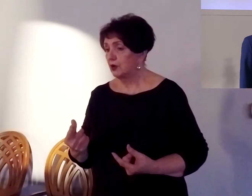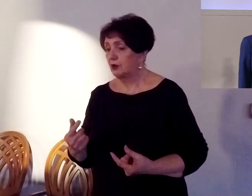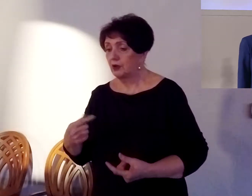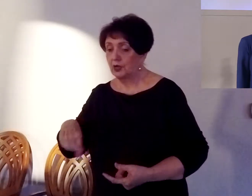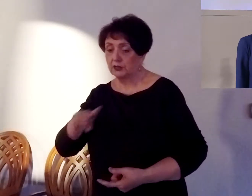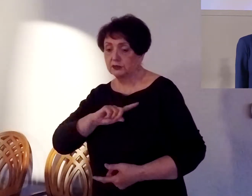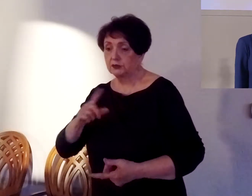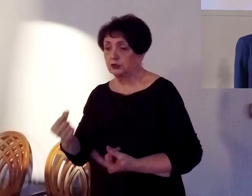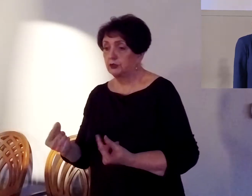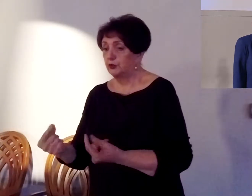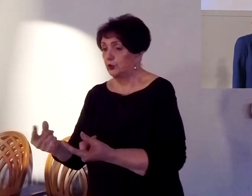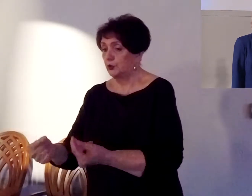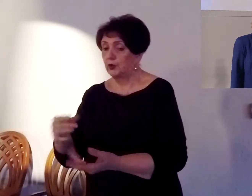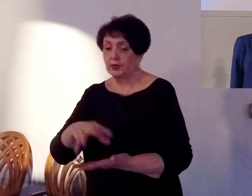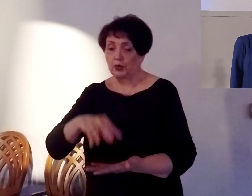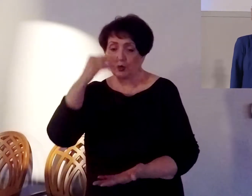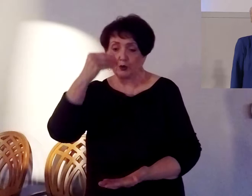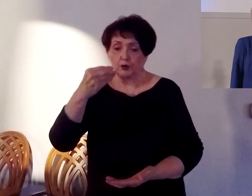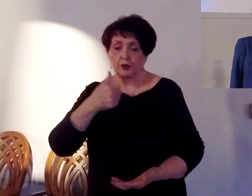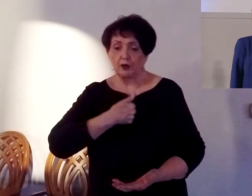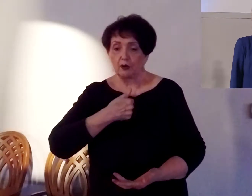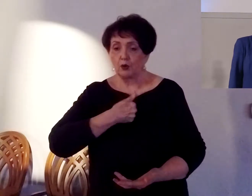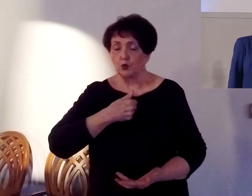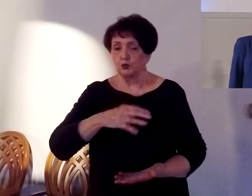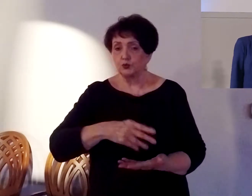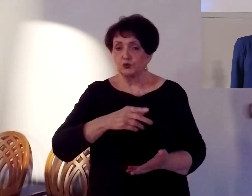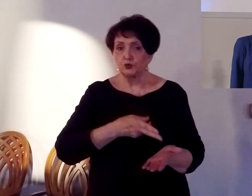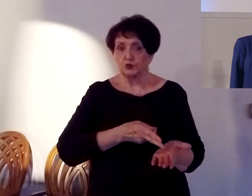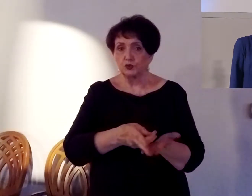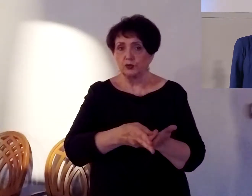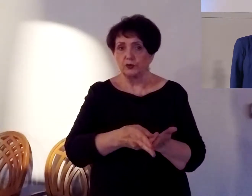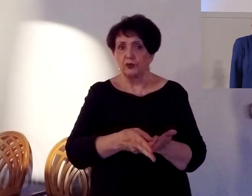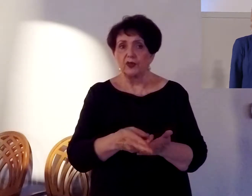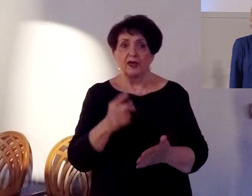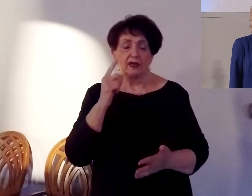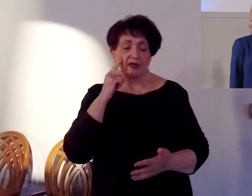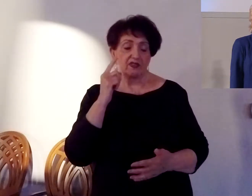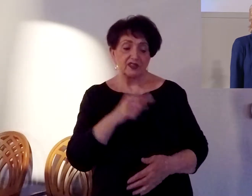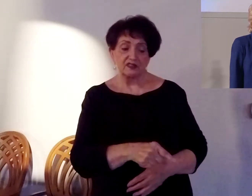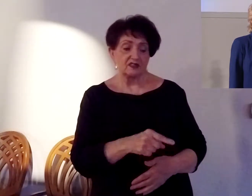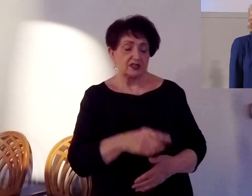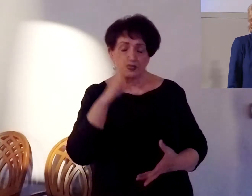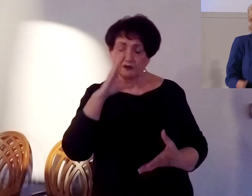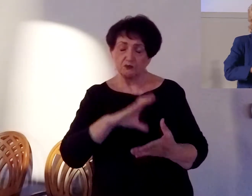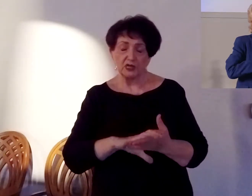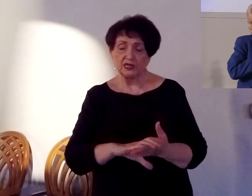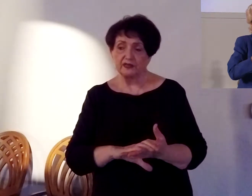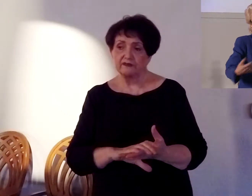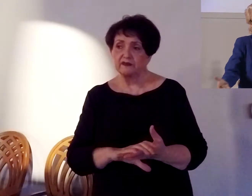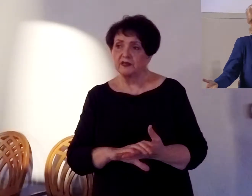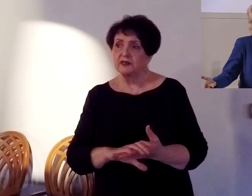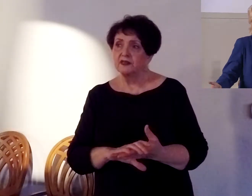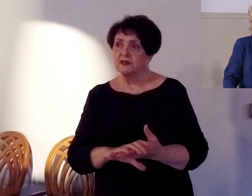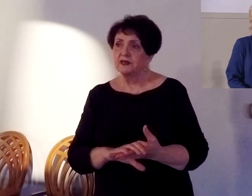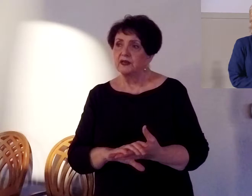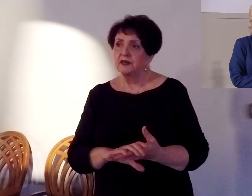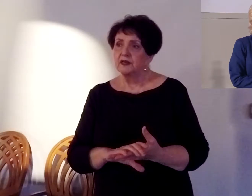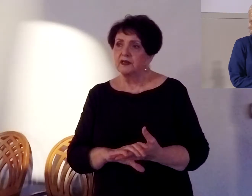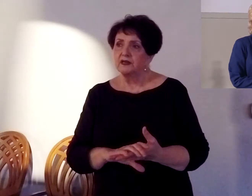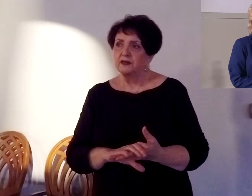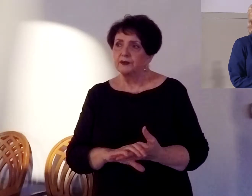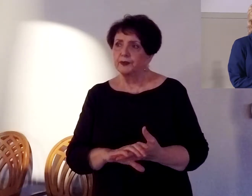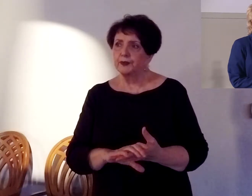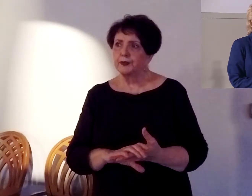for us to learn our own truths. I don't think that that he believed that he and actually he taught